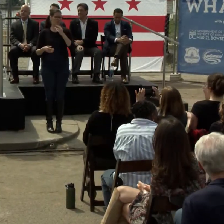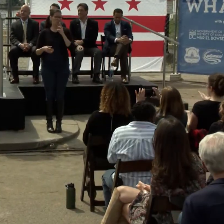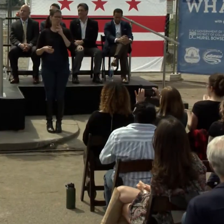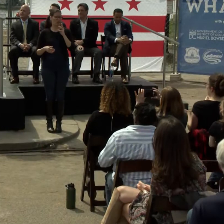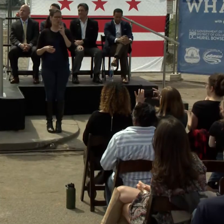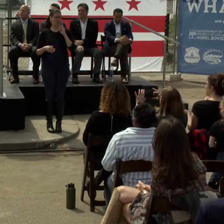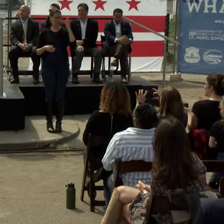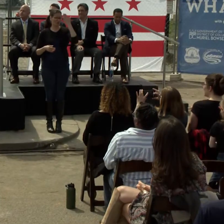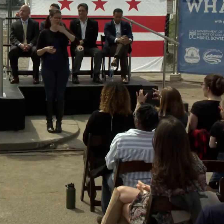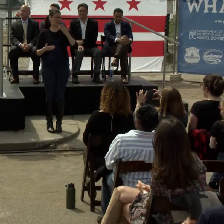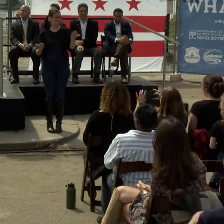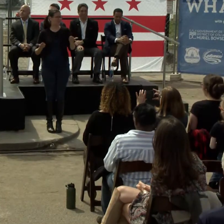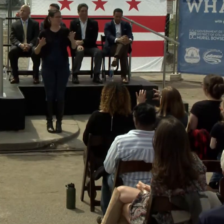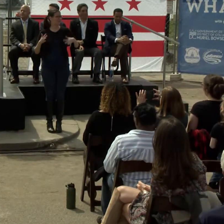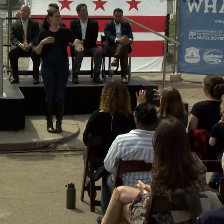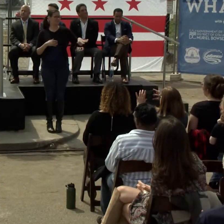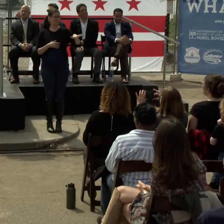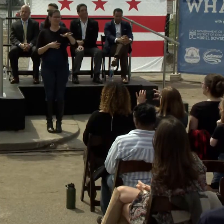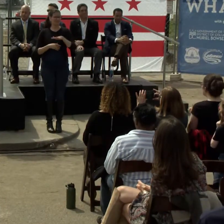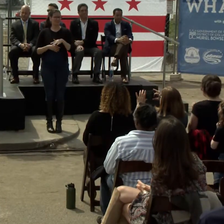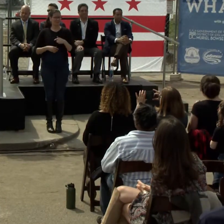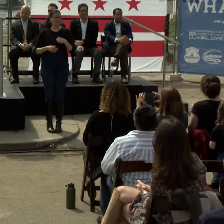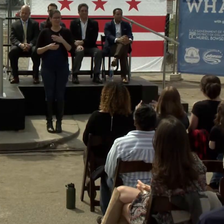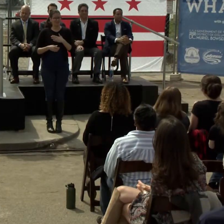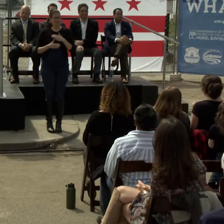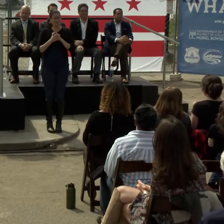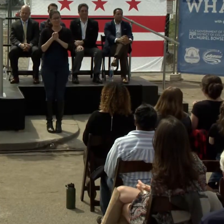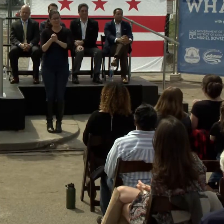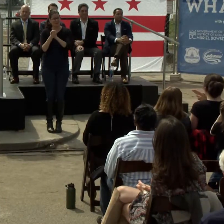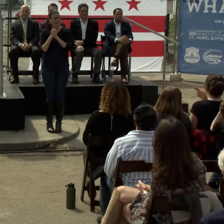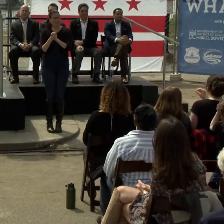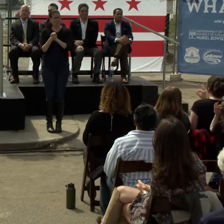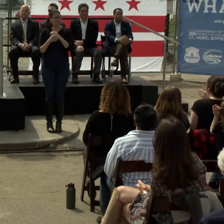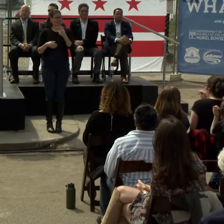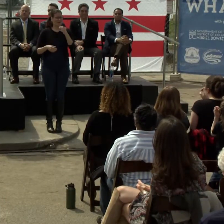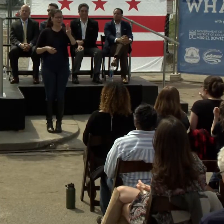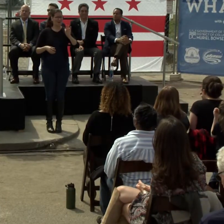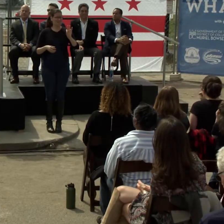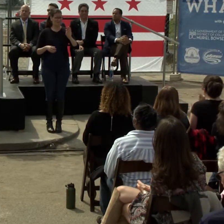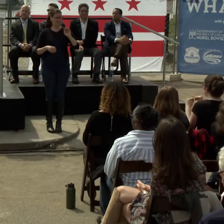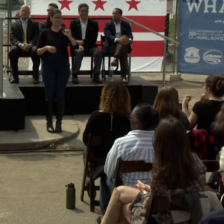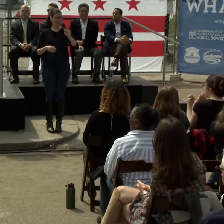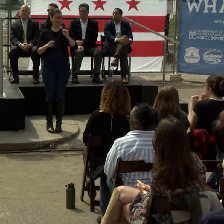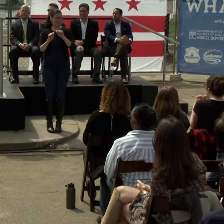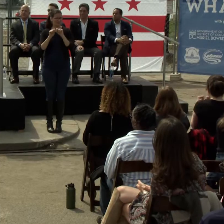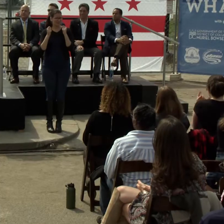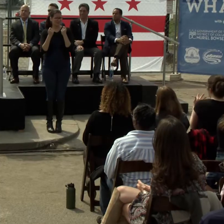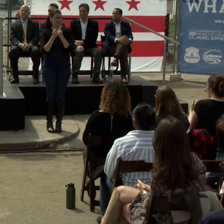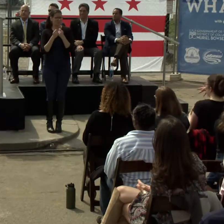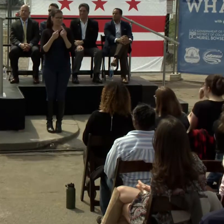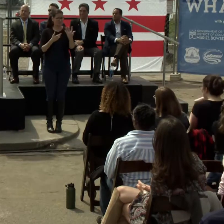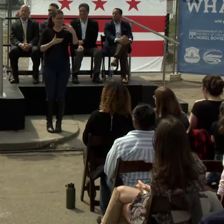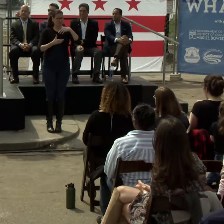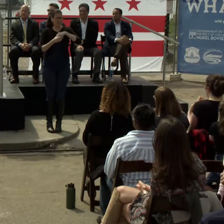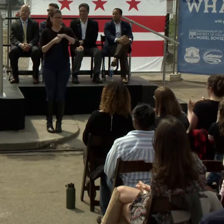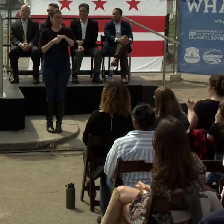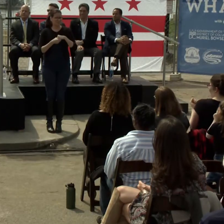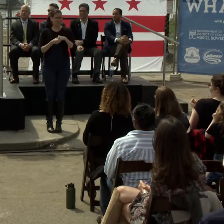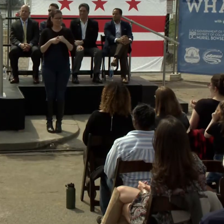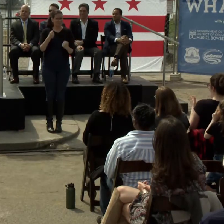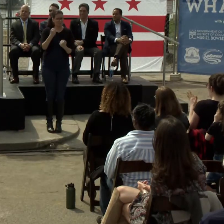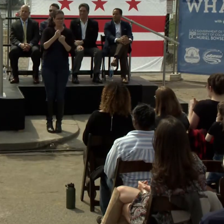to congratulate P.N. Hoffman and team, Madison Marquette and team, and Commissioner, you're quite right. I'm most